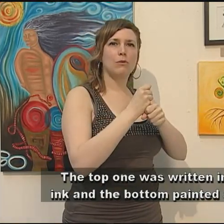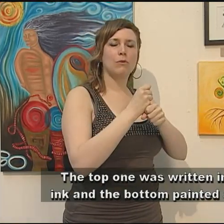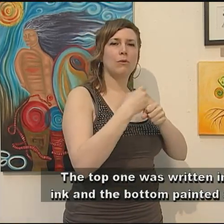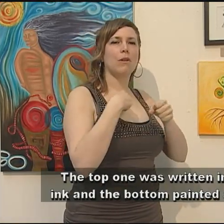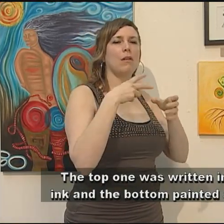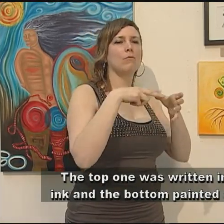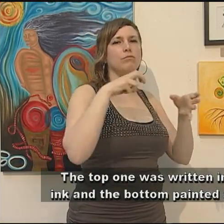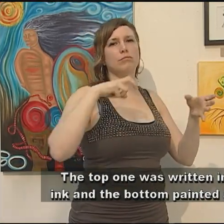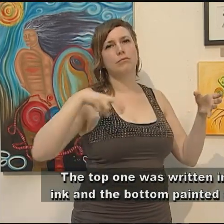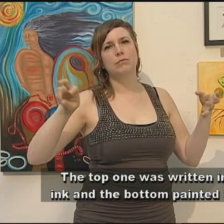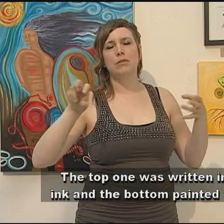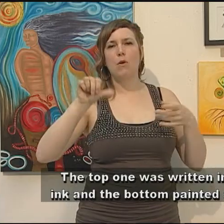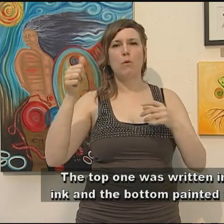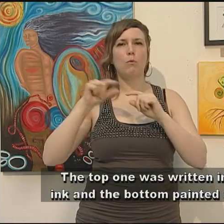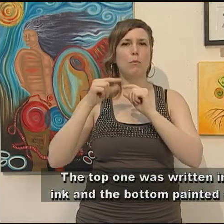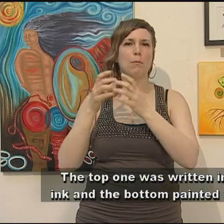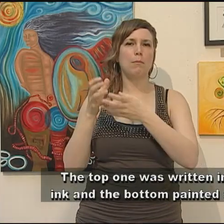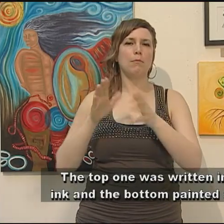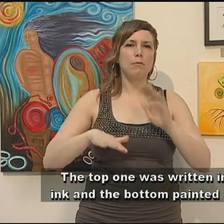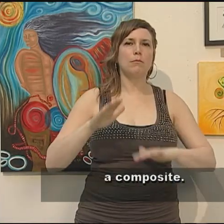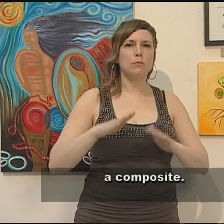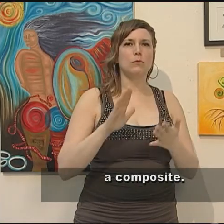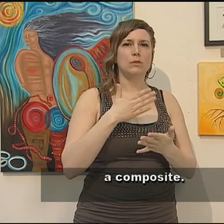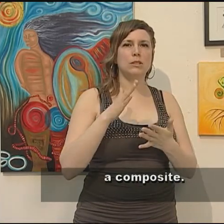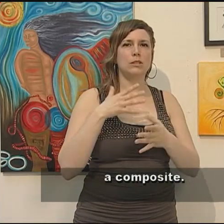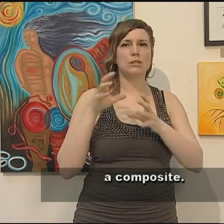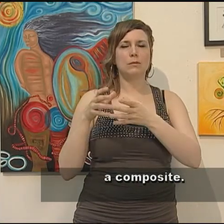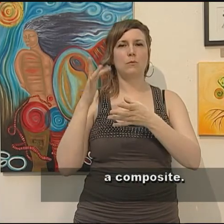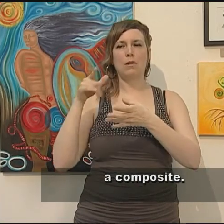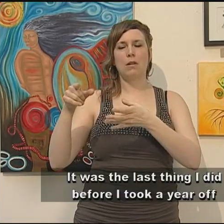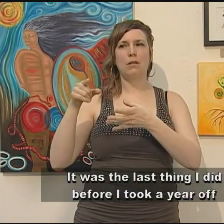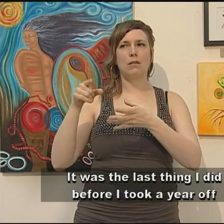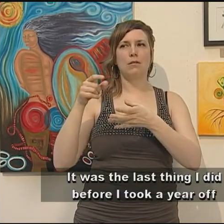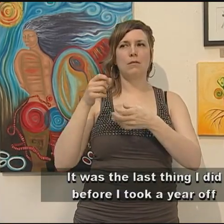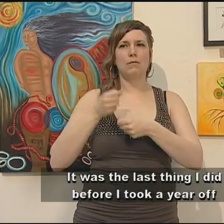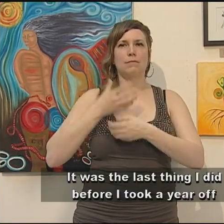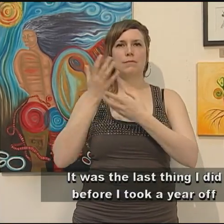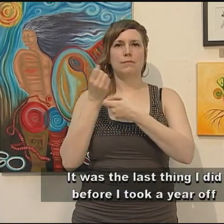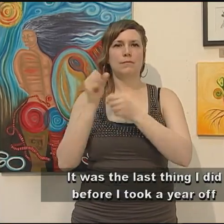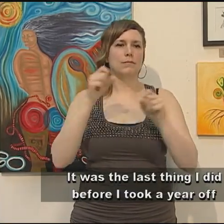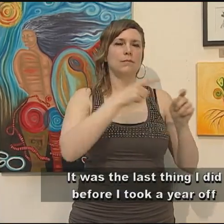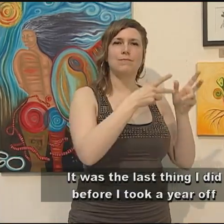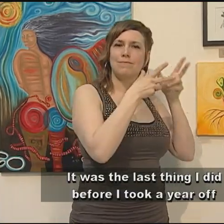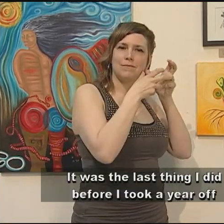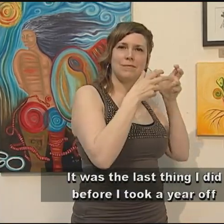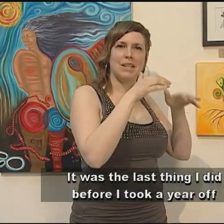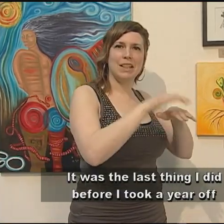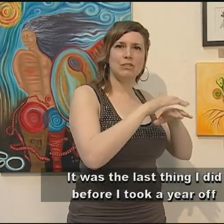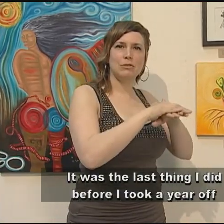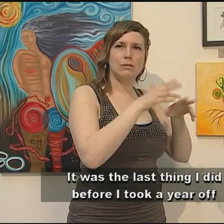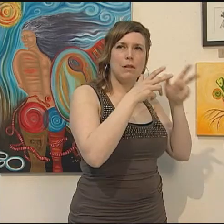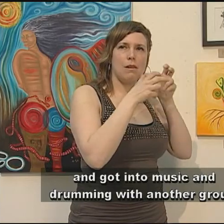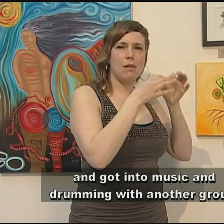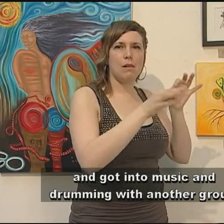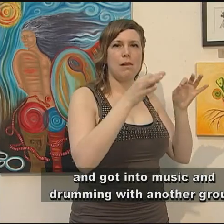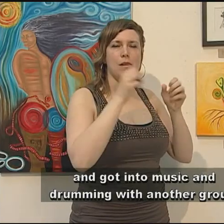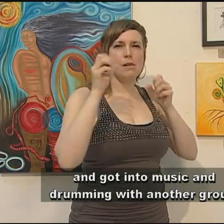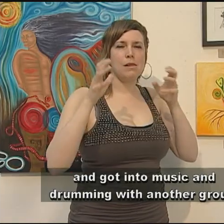The top one was written in ink, and the bottom painted as a composite. It was the last thing I did before I took a year off and got into